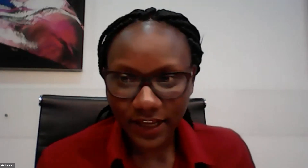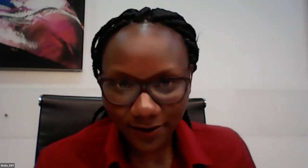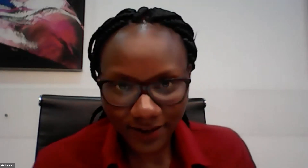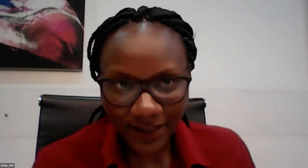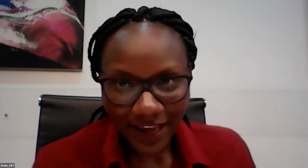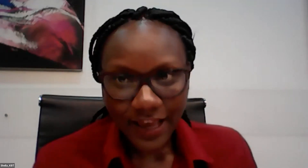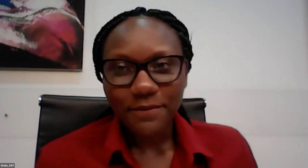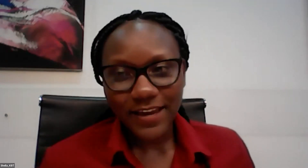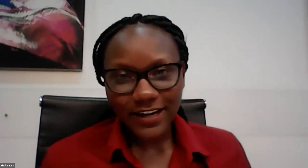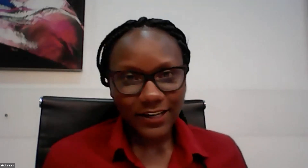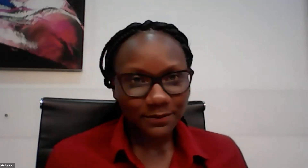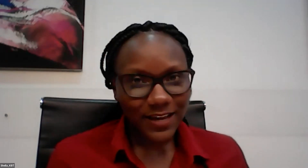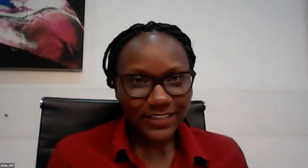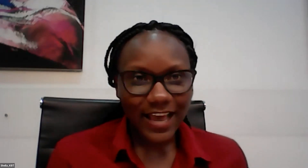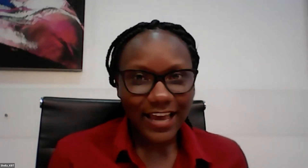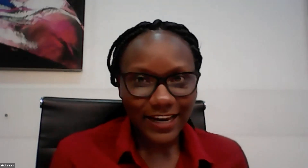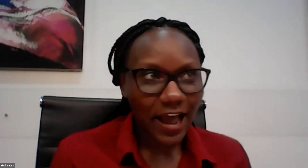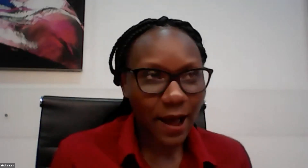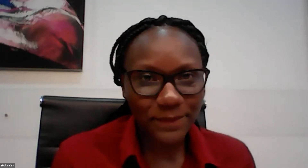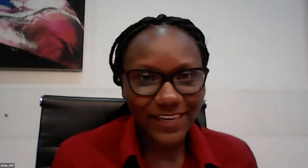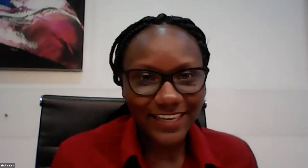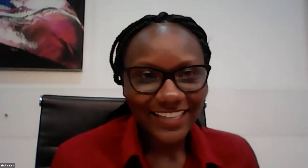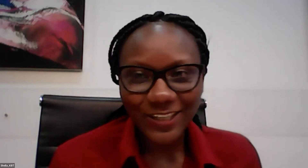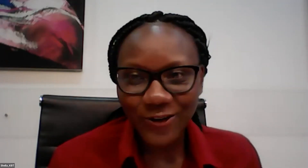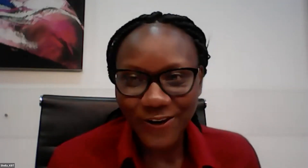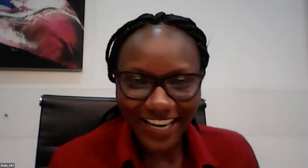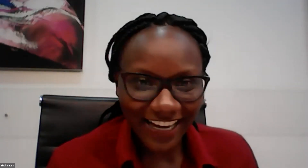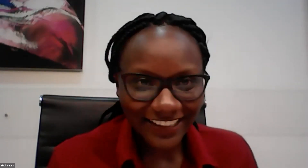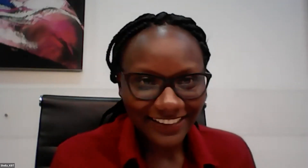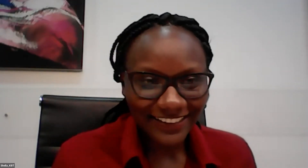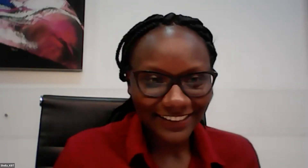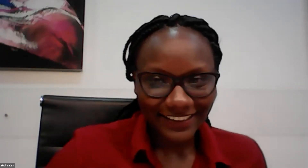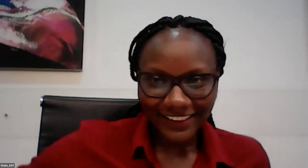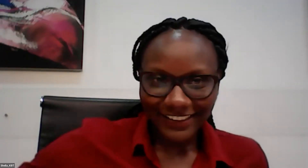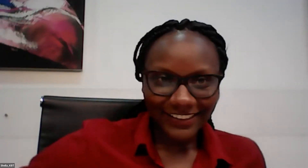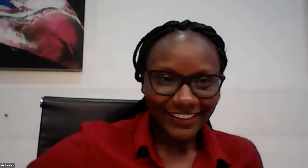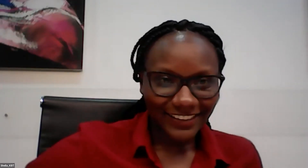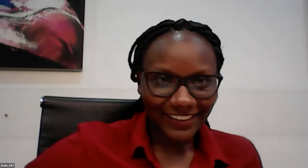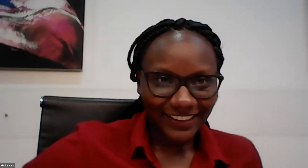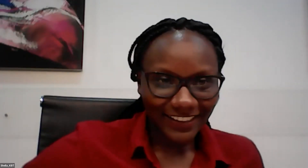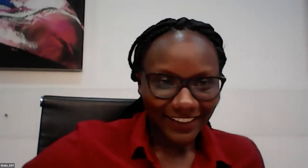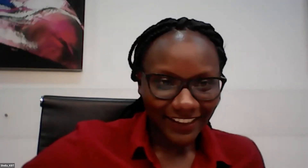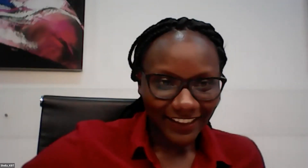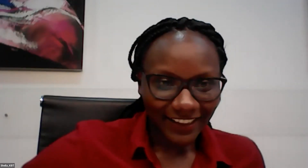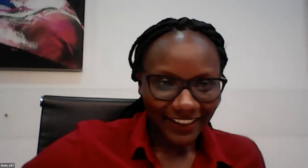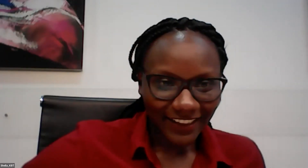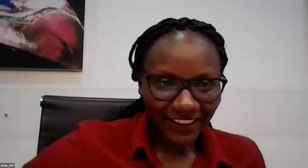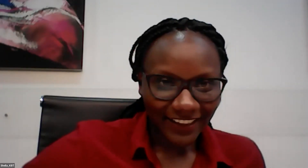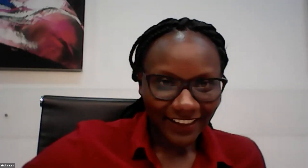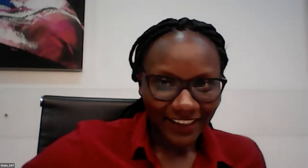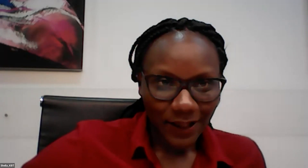of yourselves. Merry Christmas and a Happy New Year. Amen. Thank you. Merry Christmas and